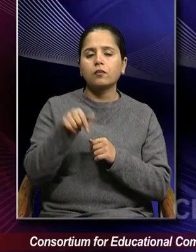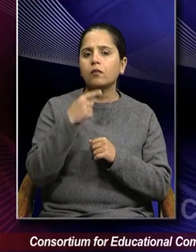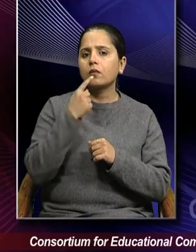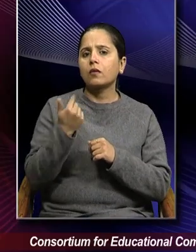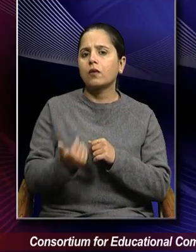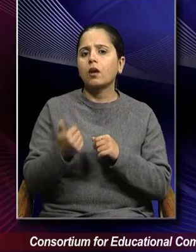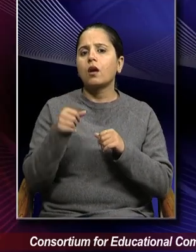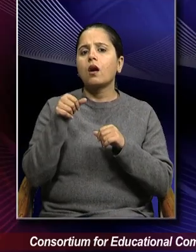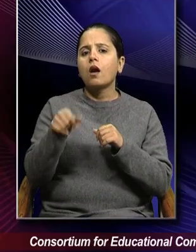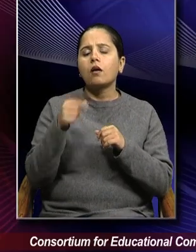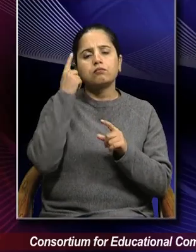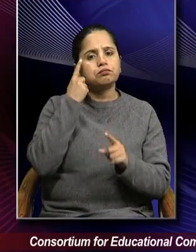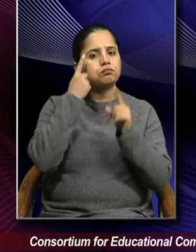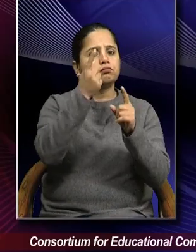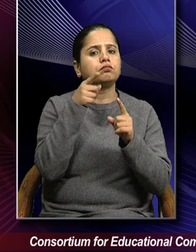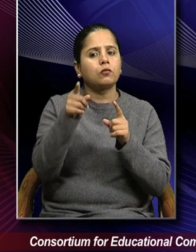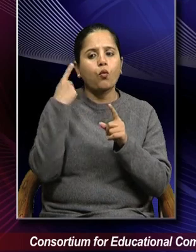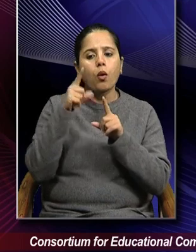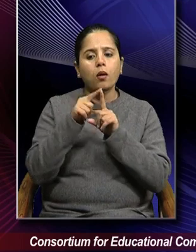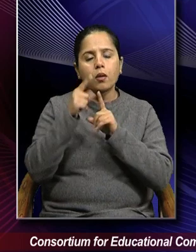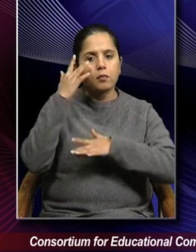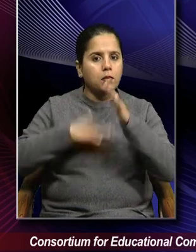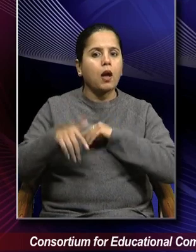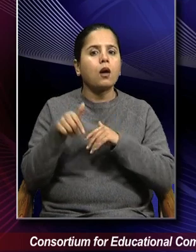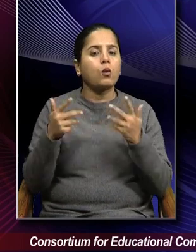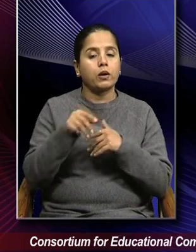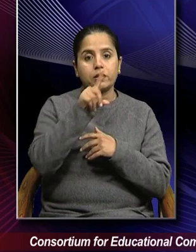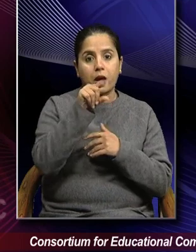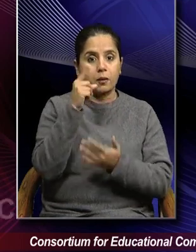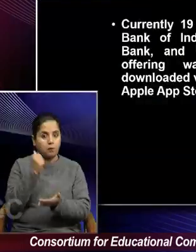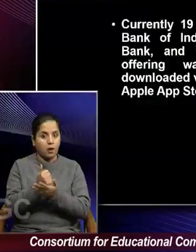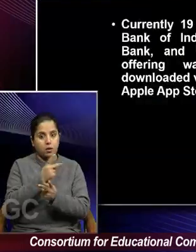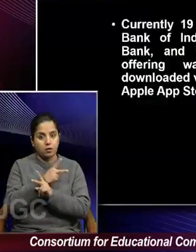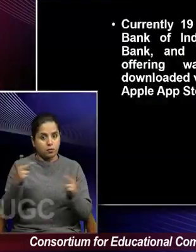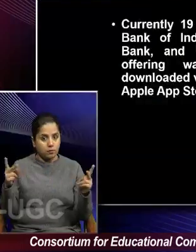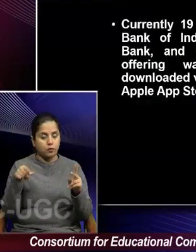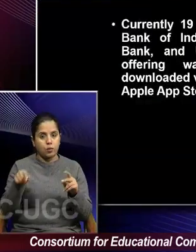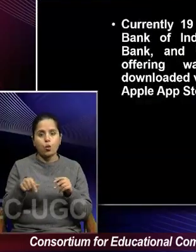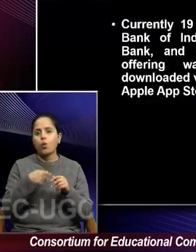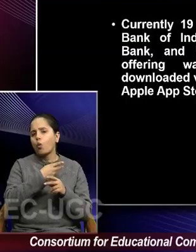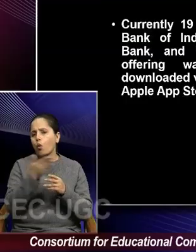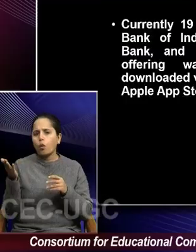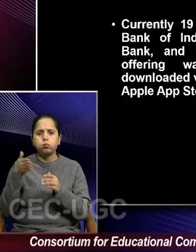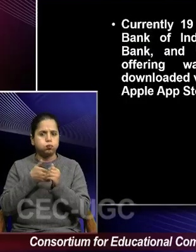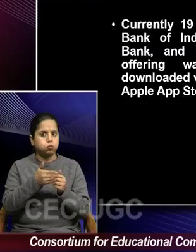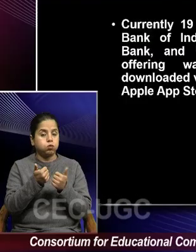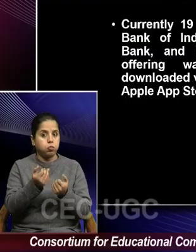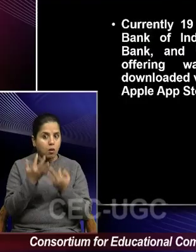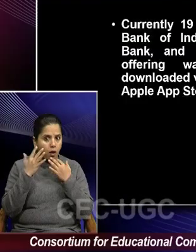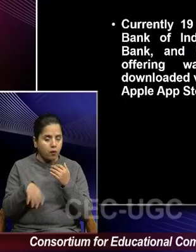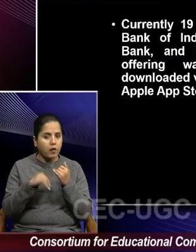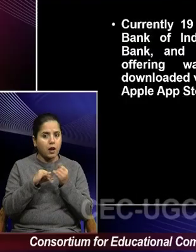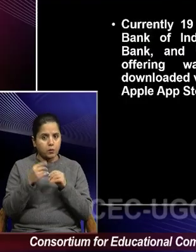the modus operandi of its implementation? 19 banks, including all leading banks are there, including State Bank of